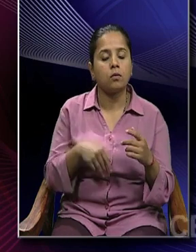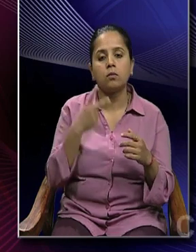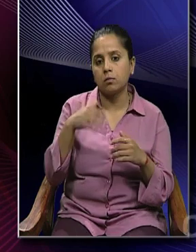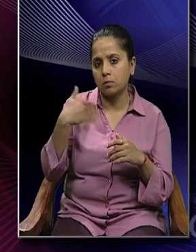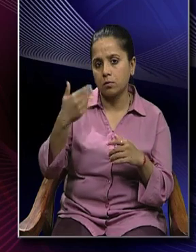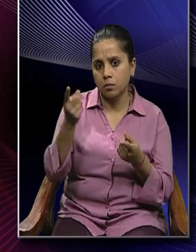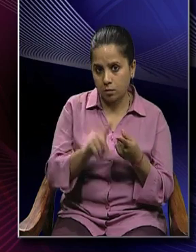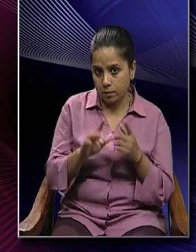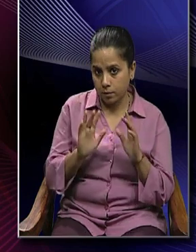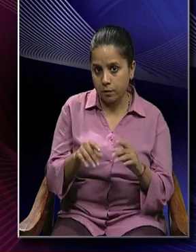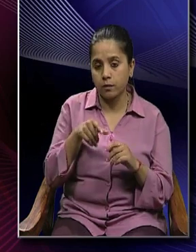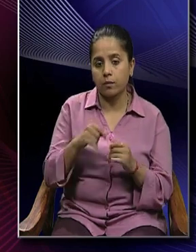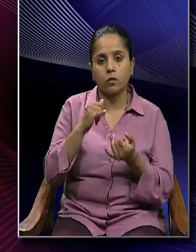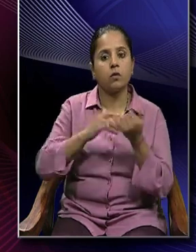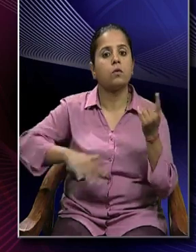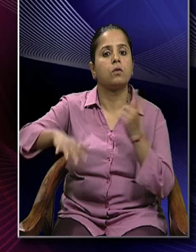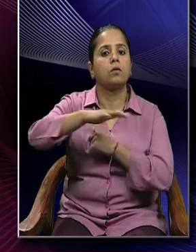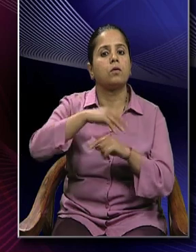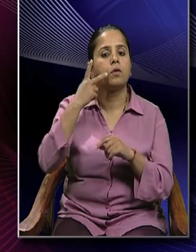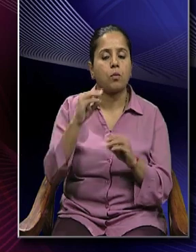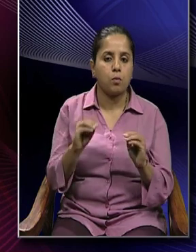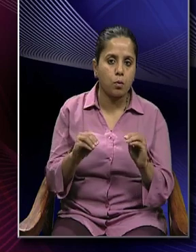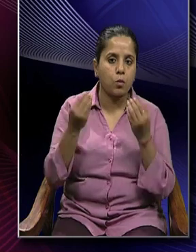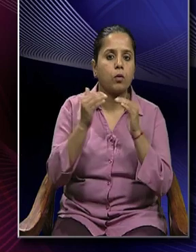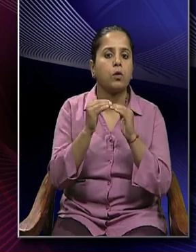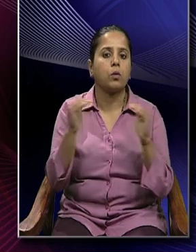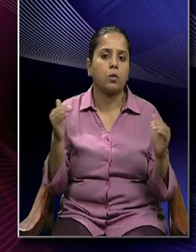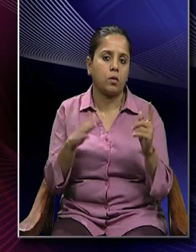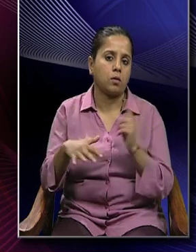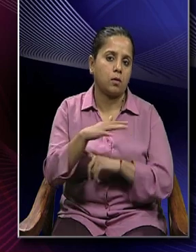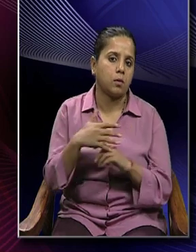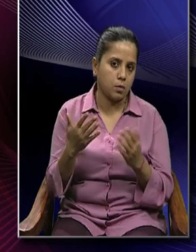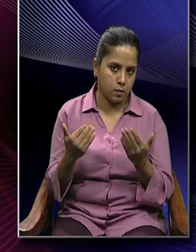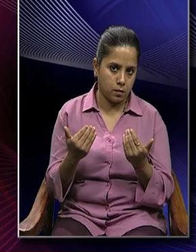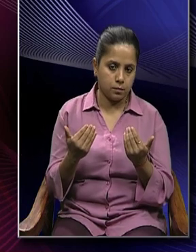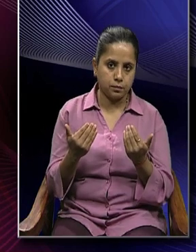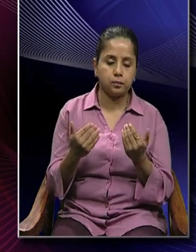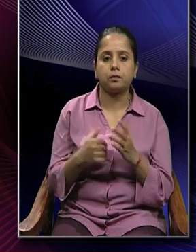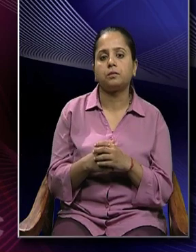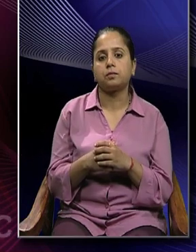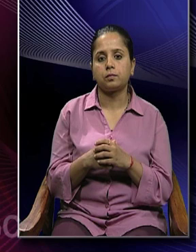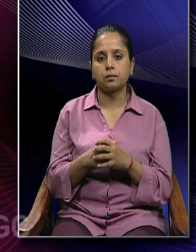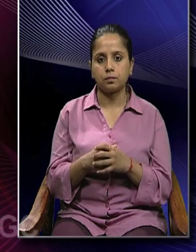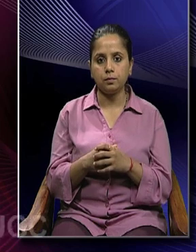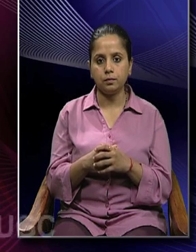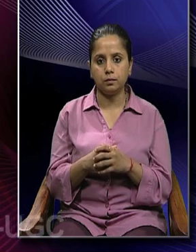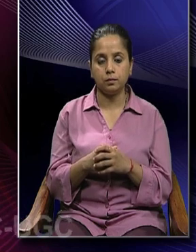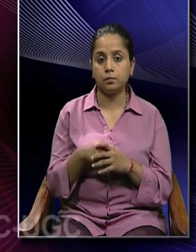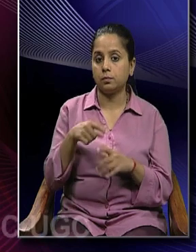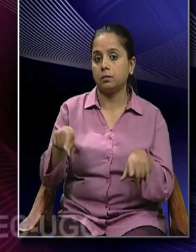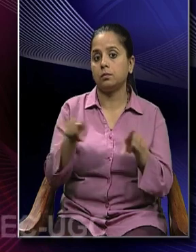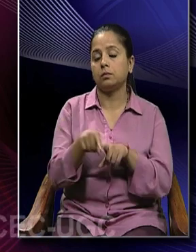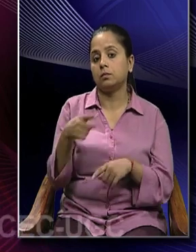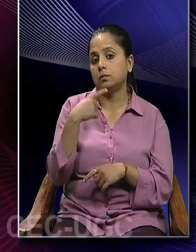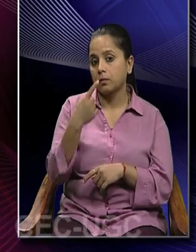then the society would become more equitable in nature. And it also